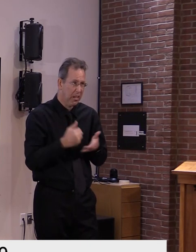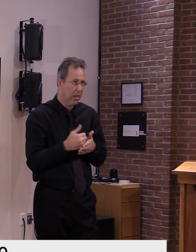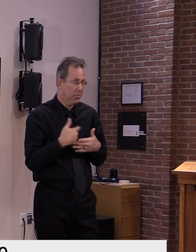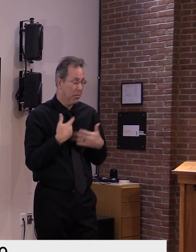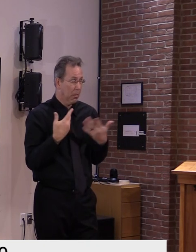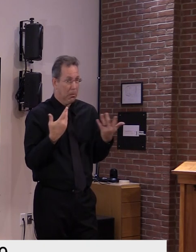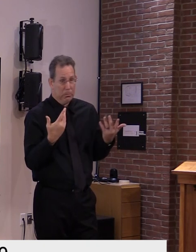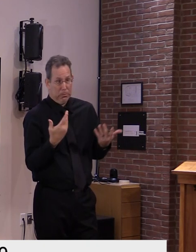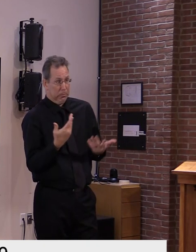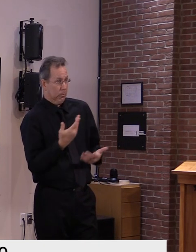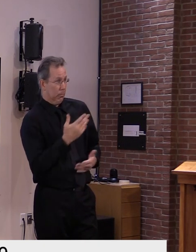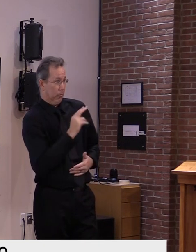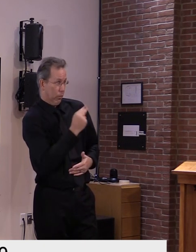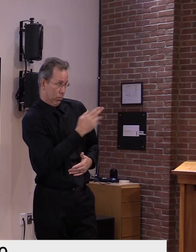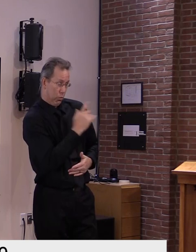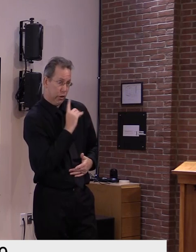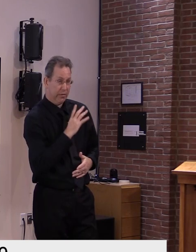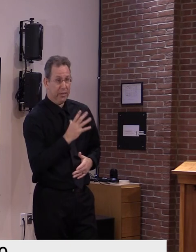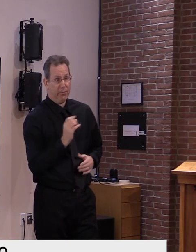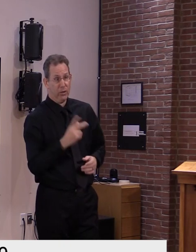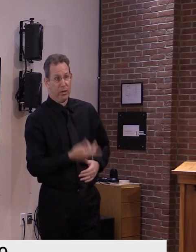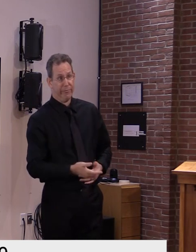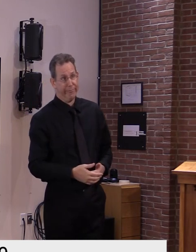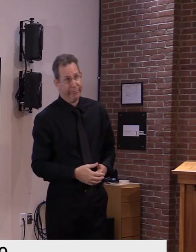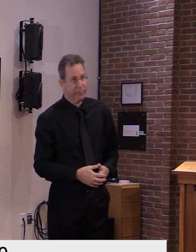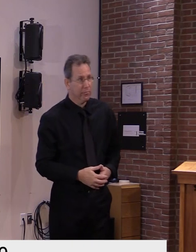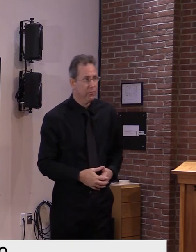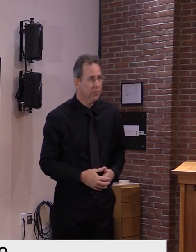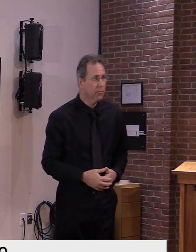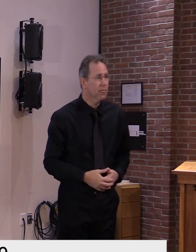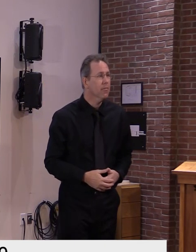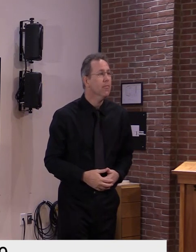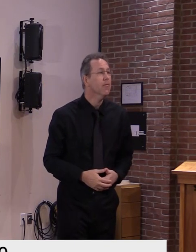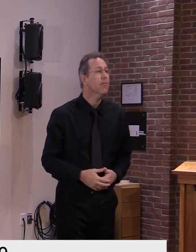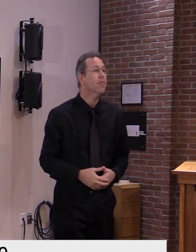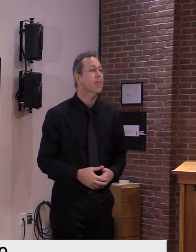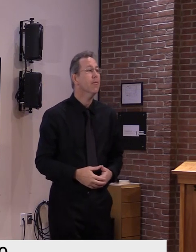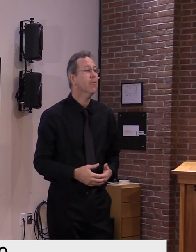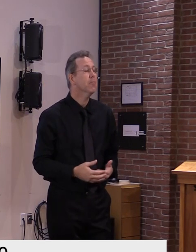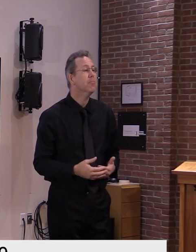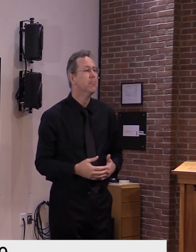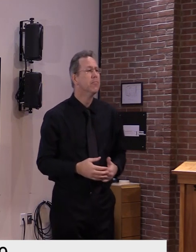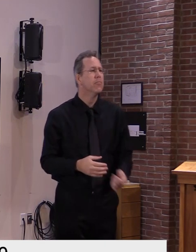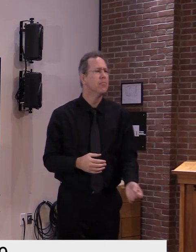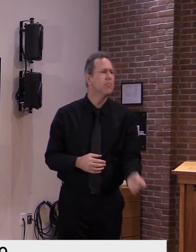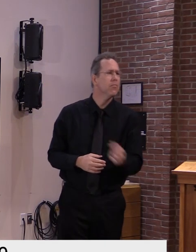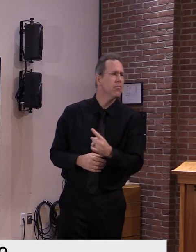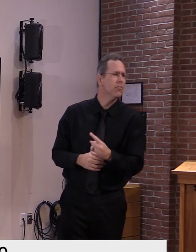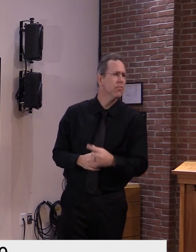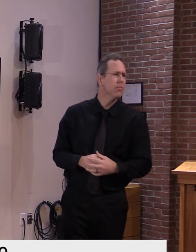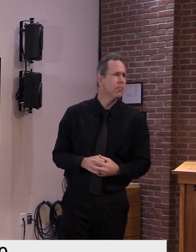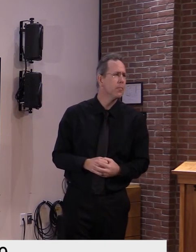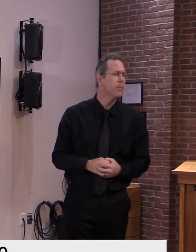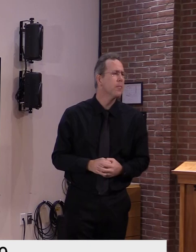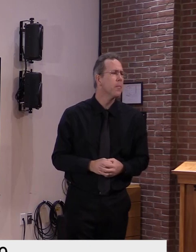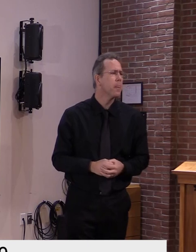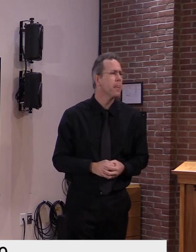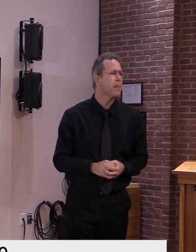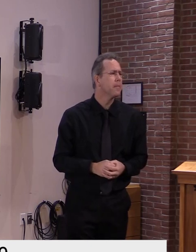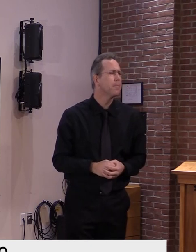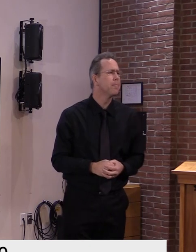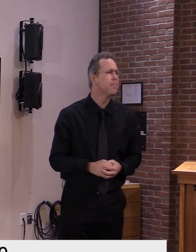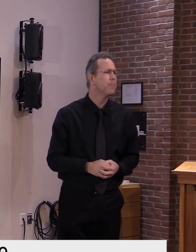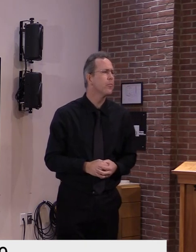Okay, thank you. Also, could you please, or the commissioner, please explain the thinking behind prioritizing vaccination